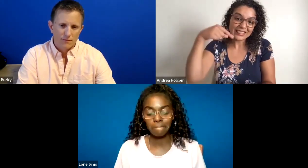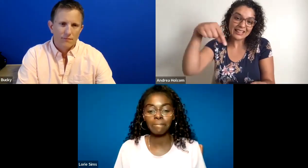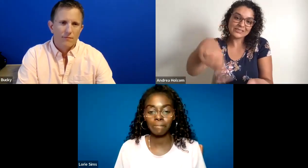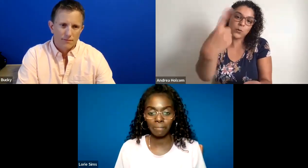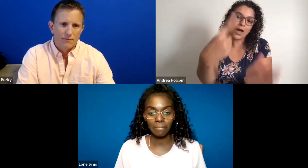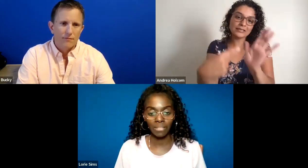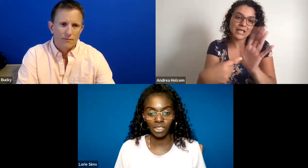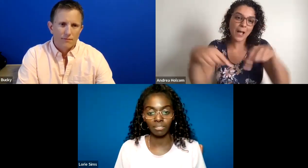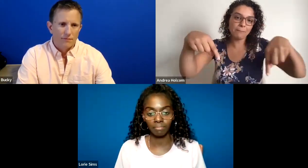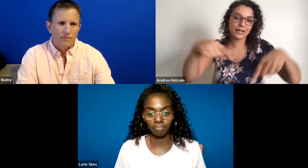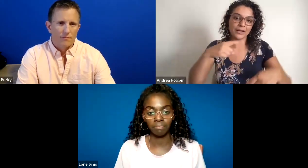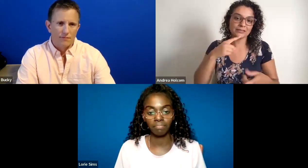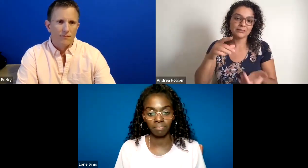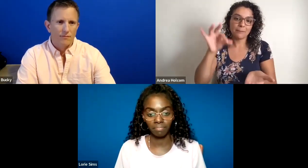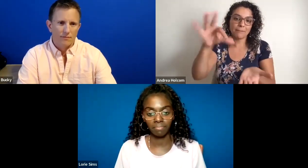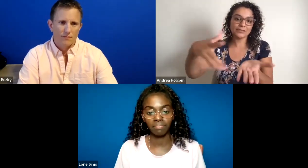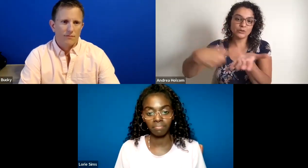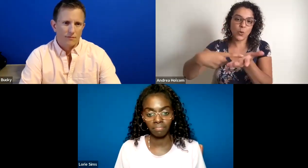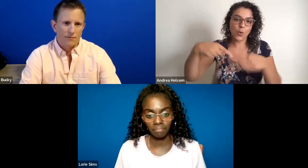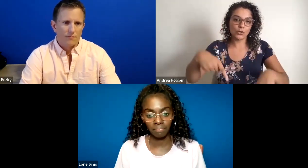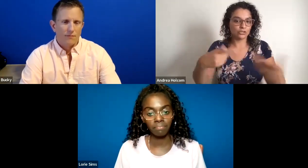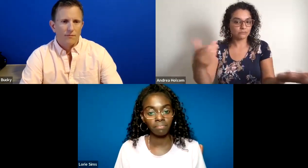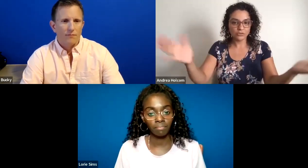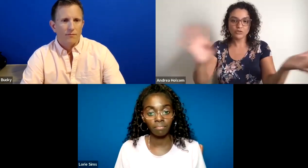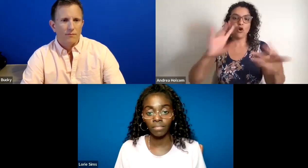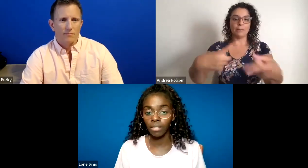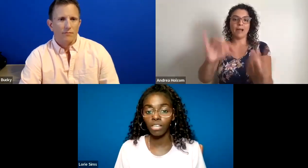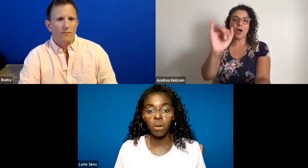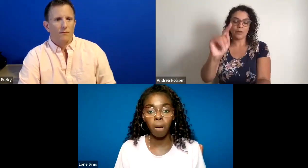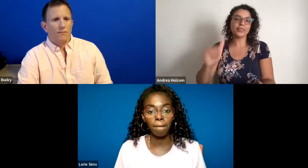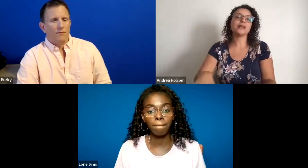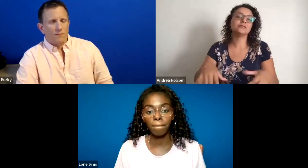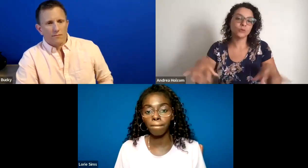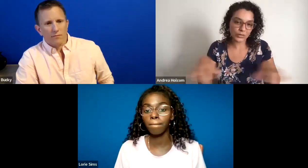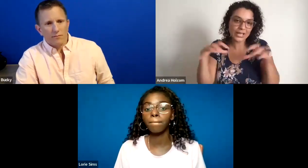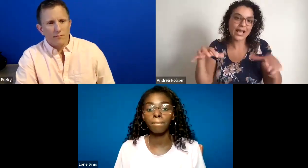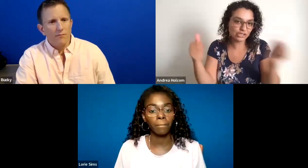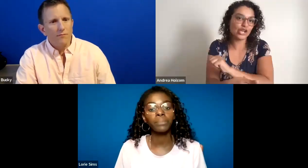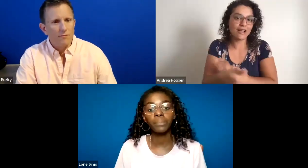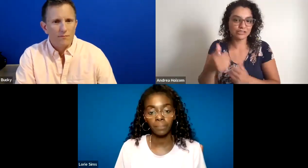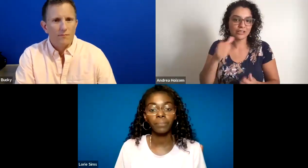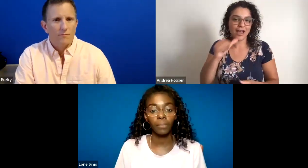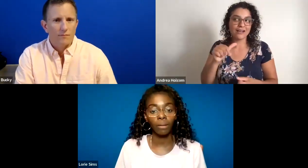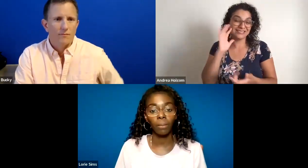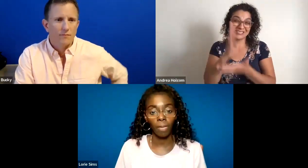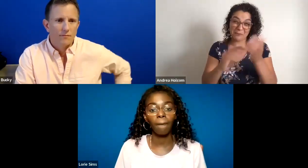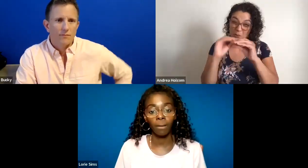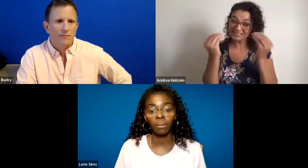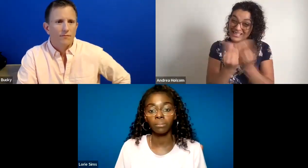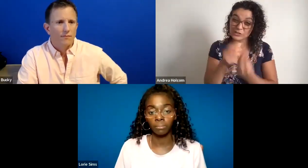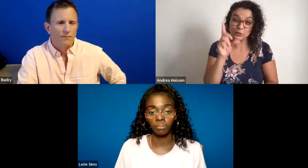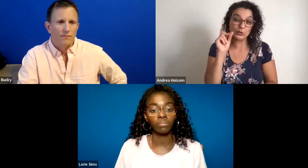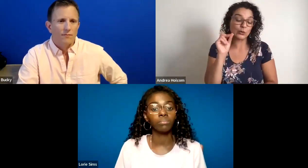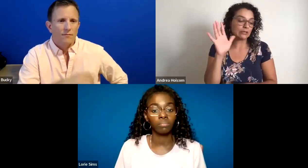actions behind the words. And I think this one is one example. You know, Linguabee hosting this and talking about it. That's one